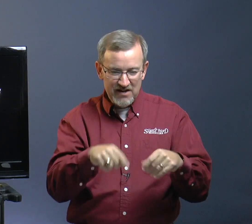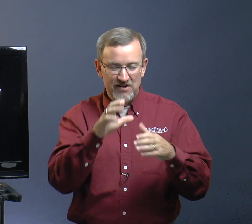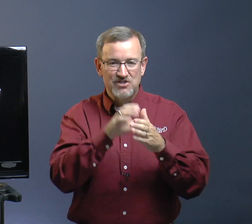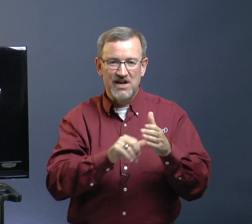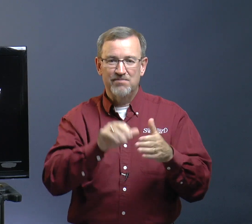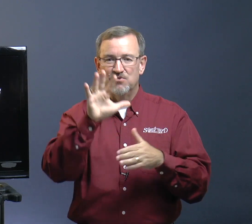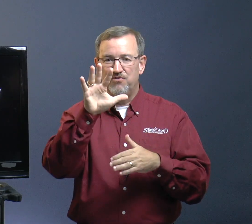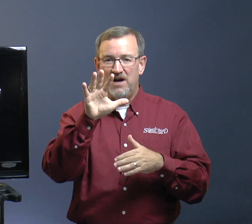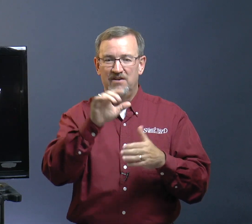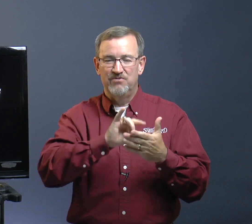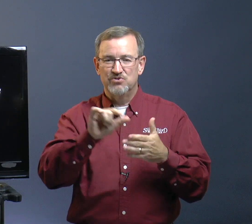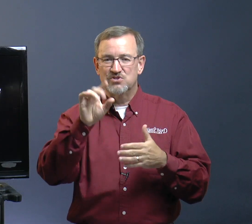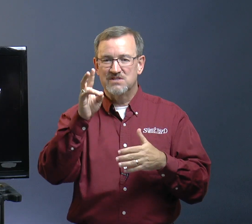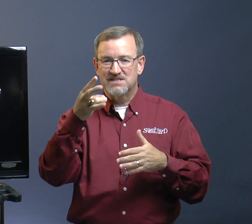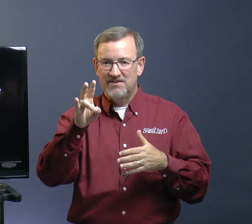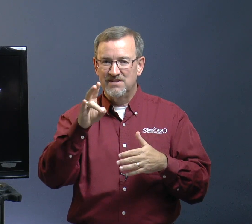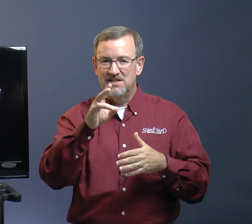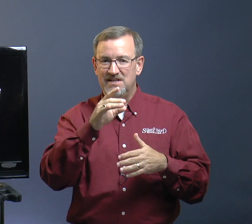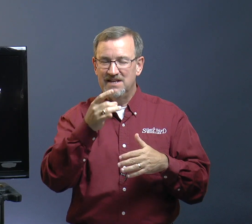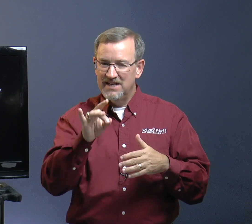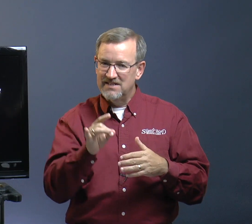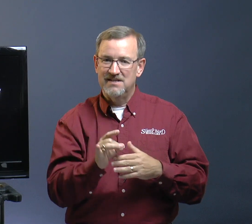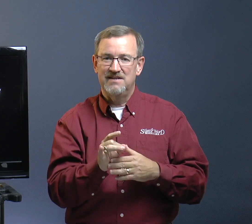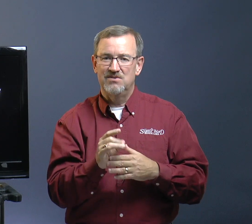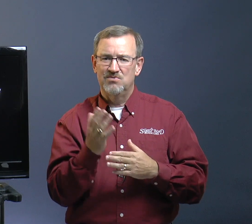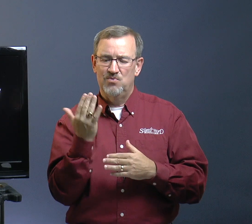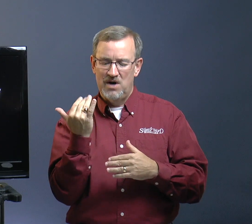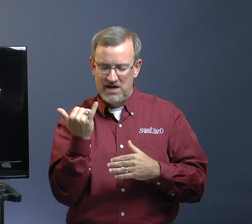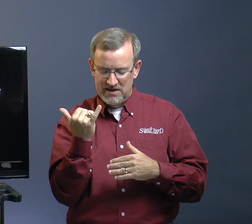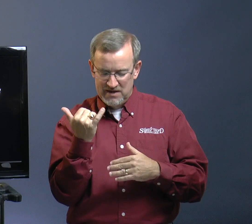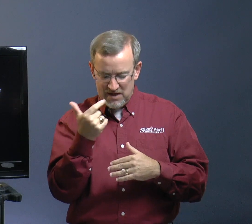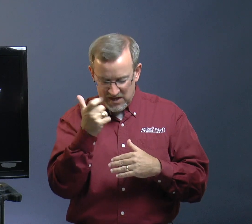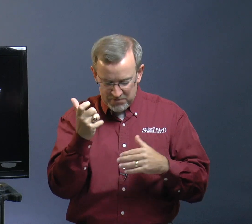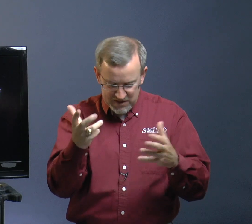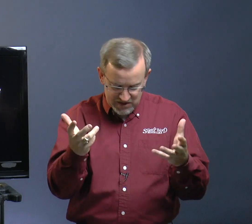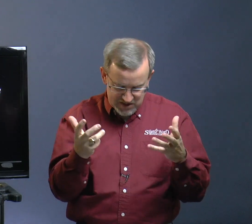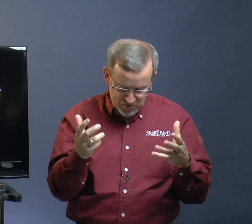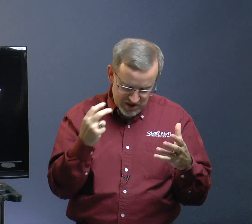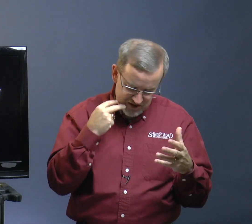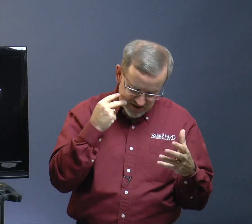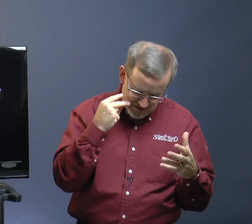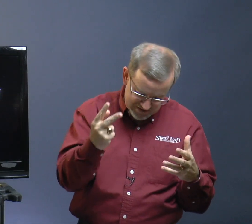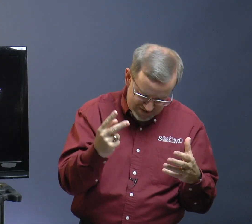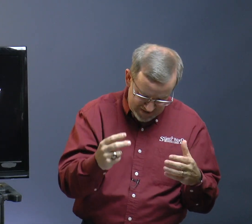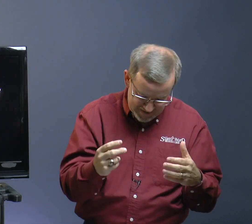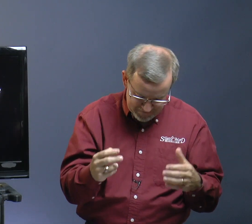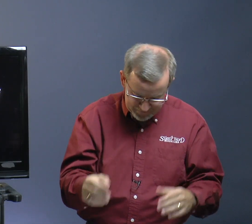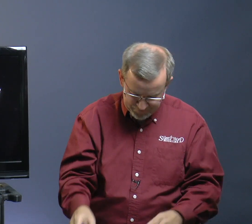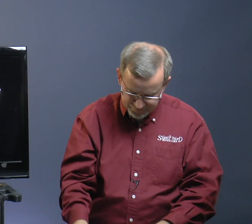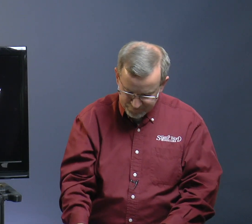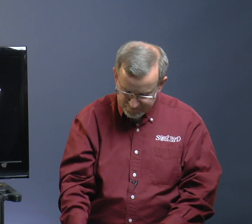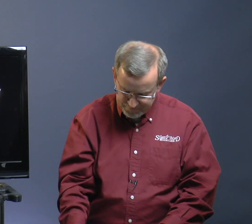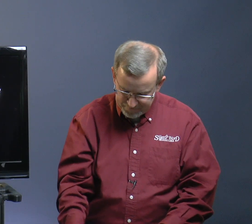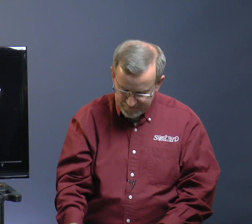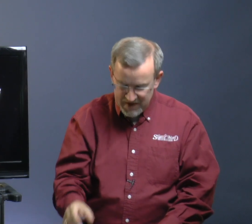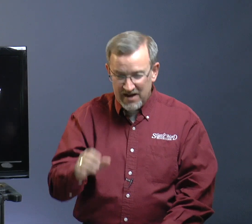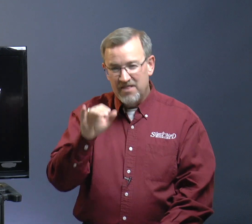in chapter 5, verse 17 and 18. Why? Because he wants us to see